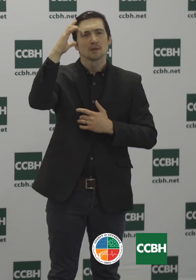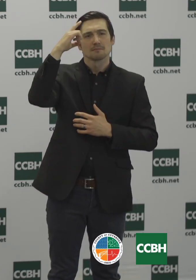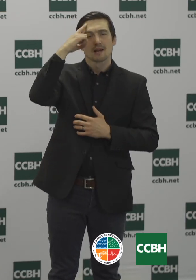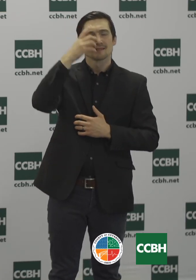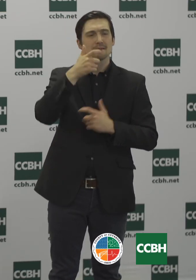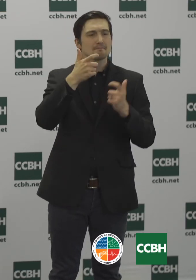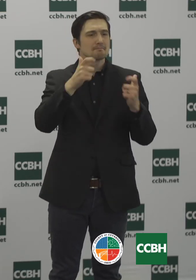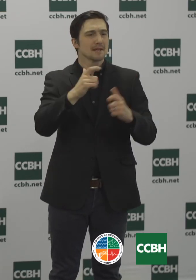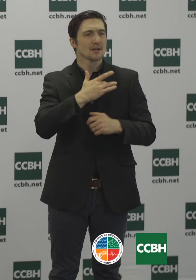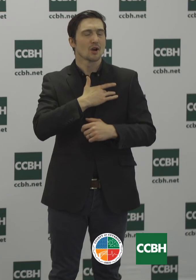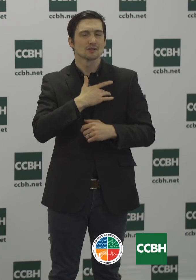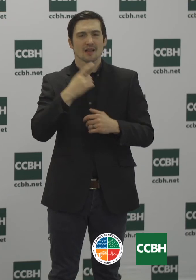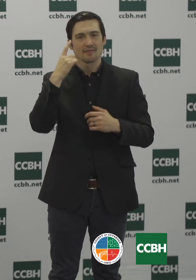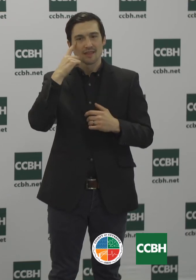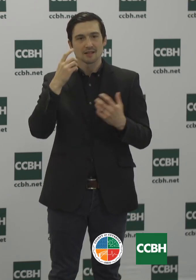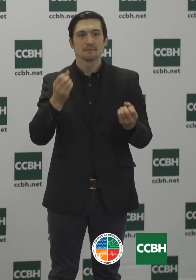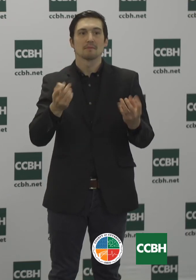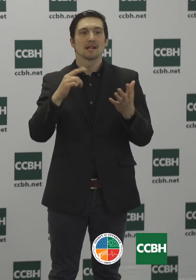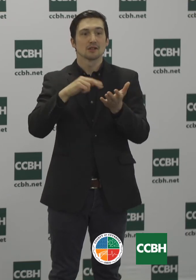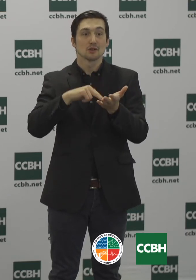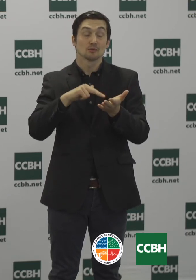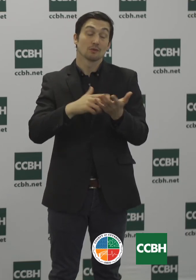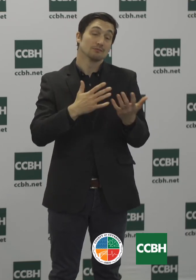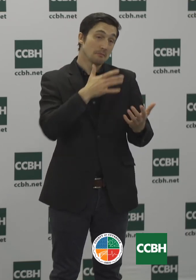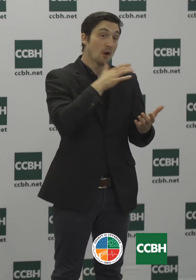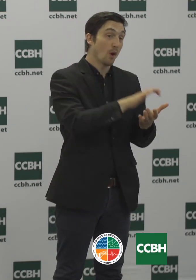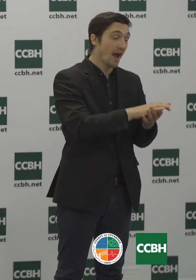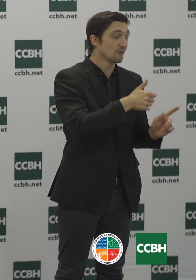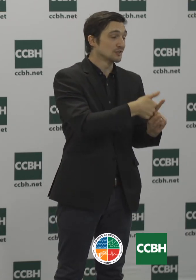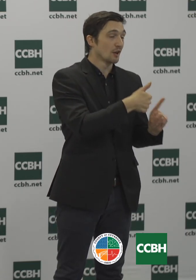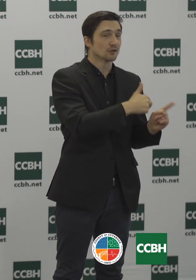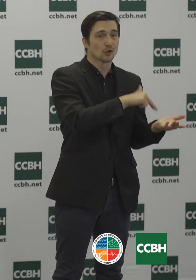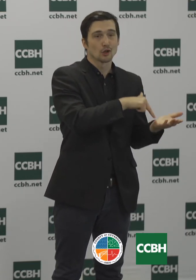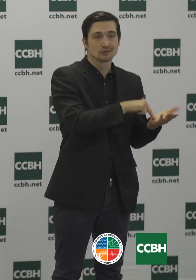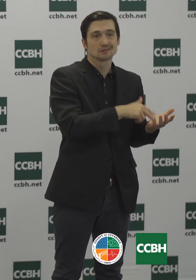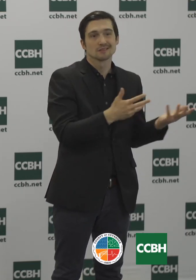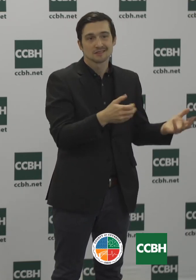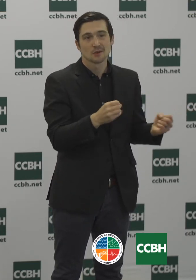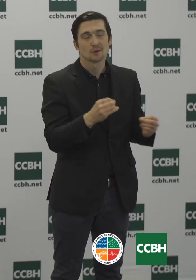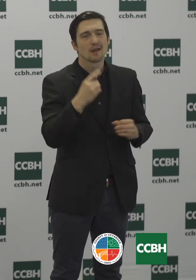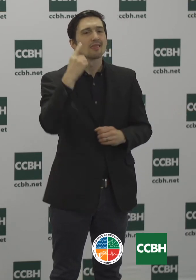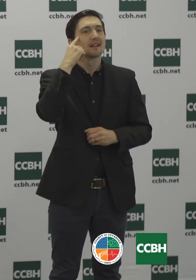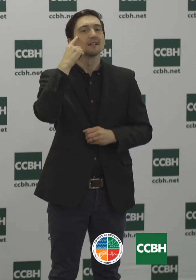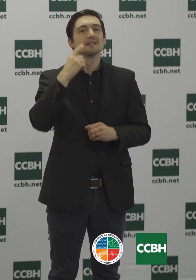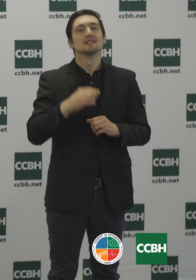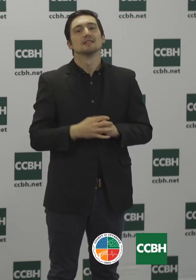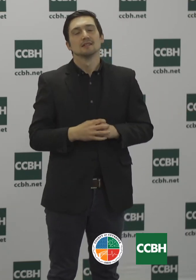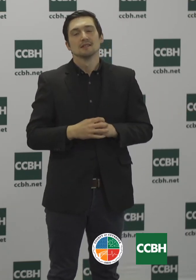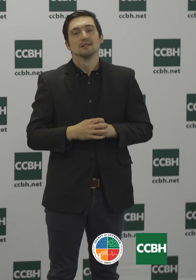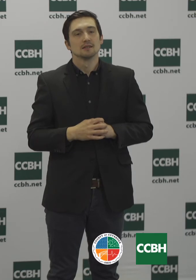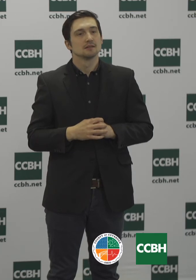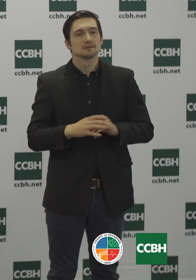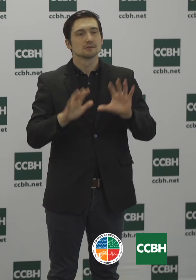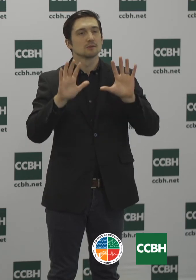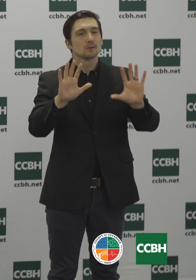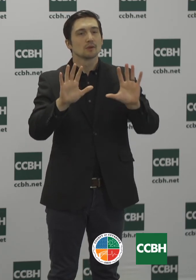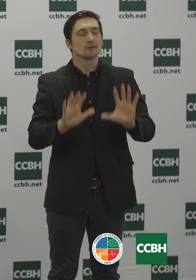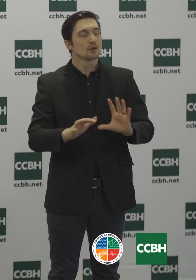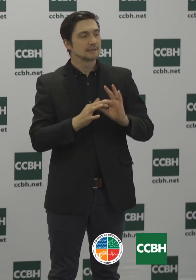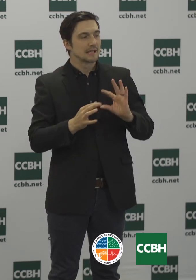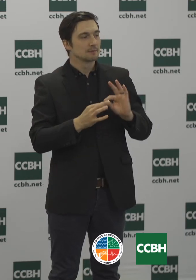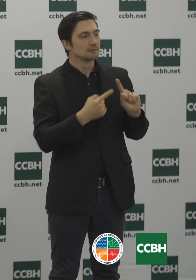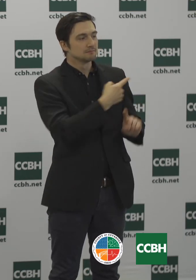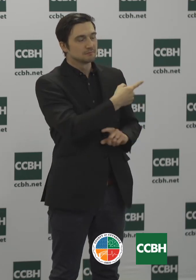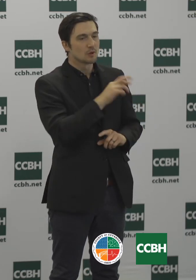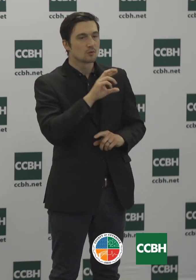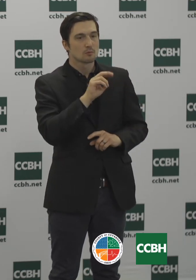I think a lot of nurses, in fact, I'm married to one, so I think that it's a wonderful sentiment.